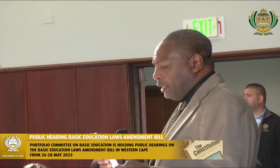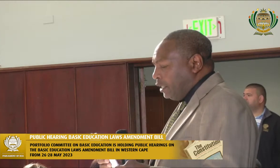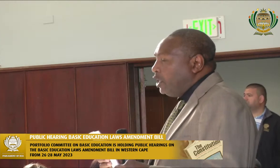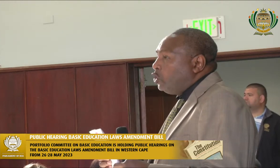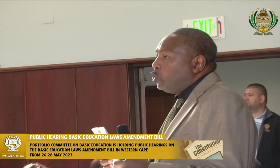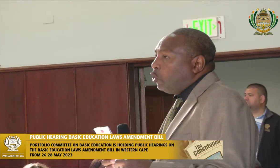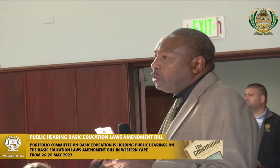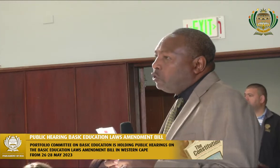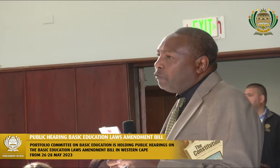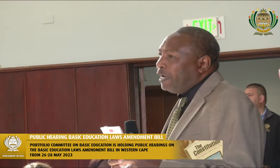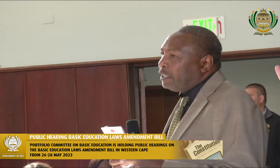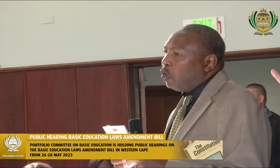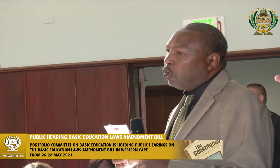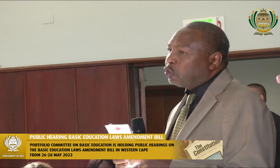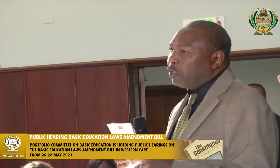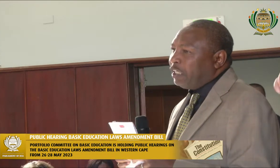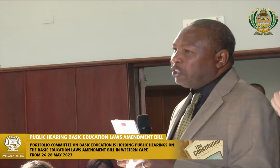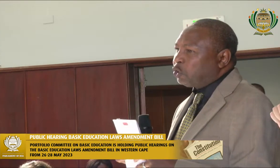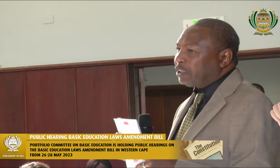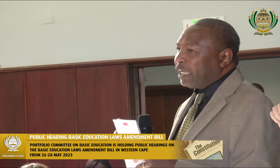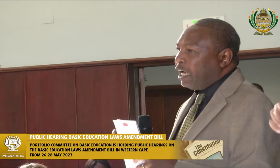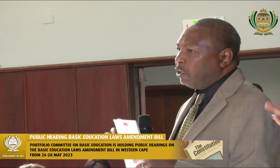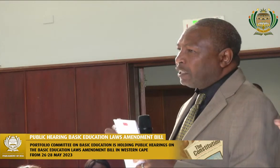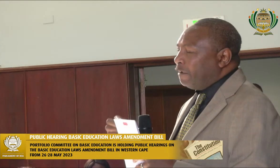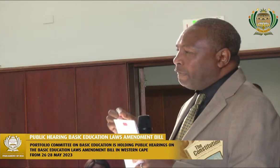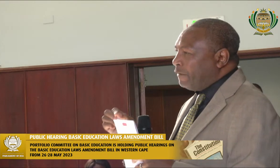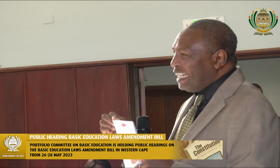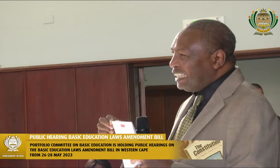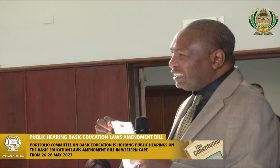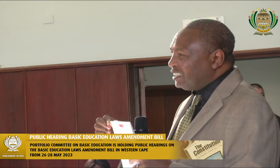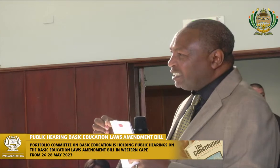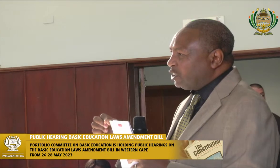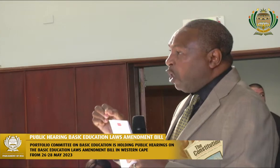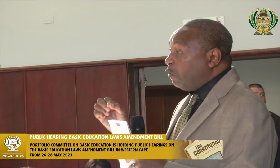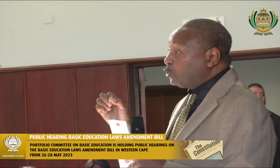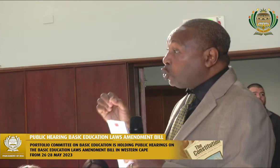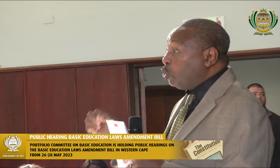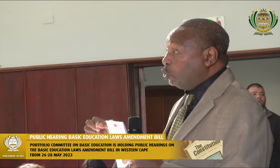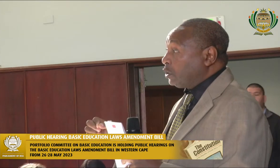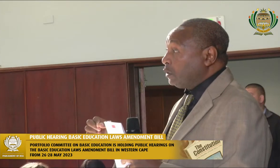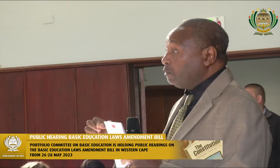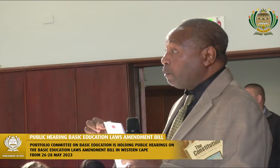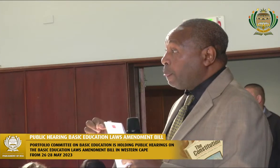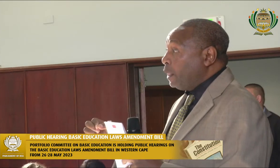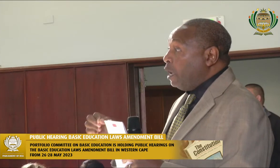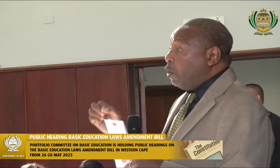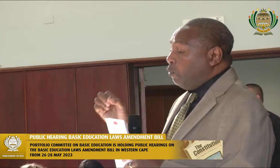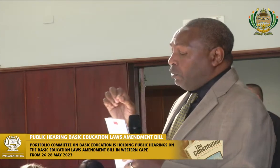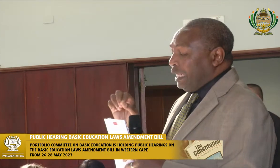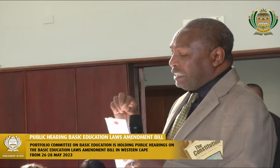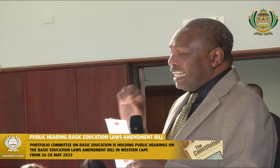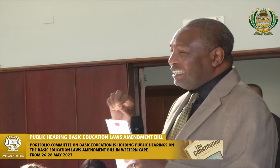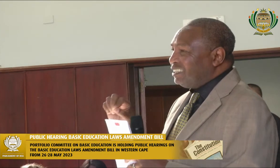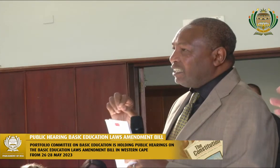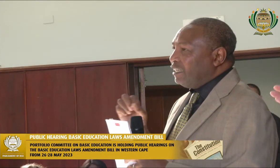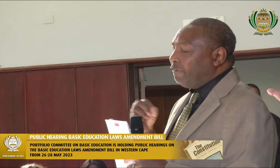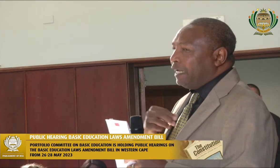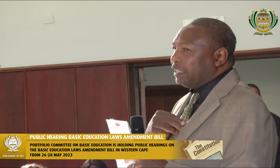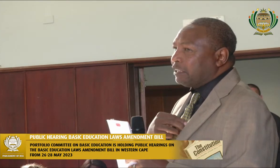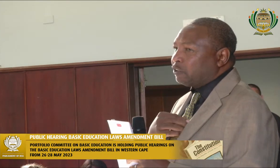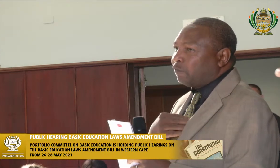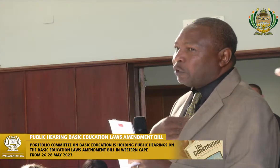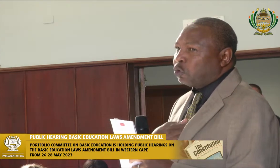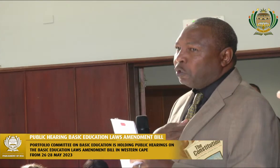Bella Bill. You're going to find also issues around the finances of schools. The changes